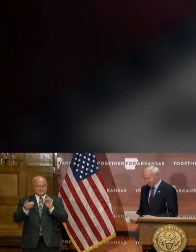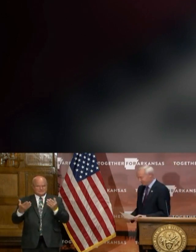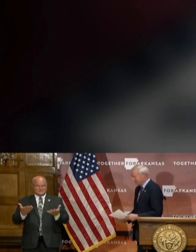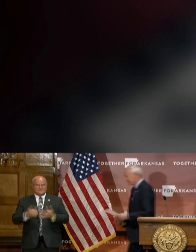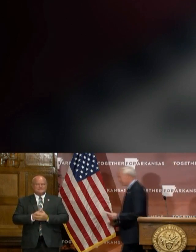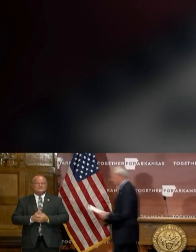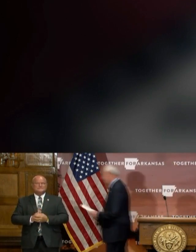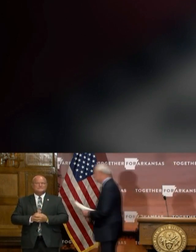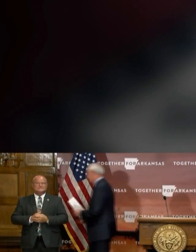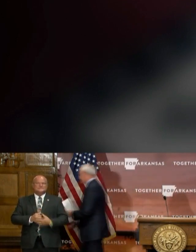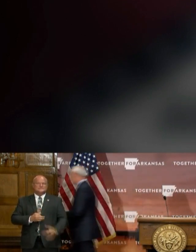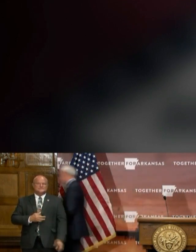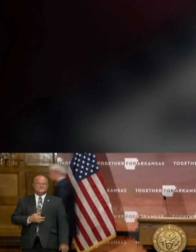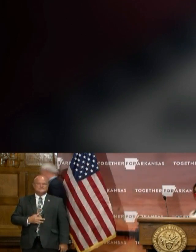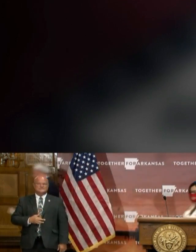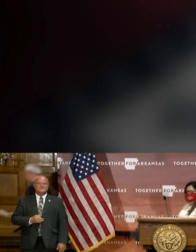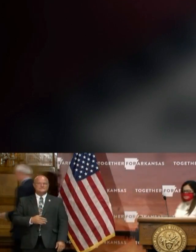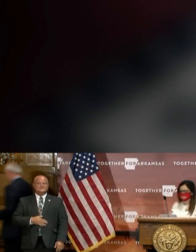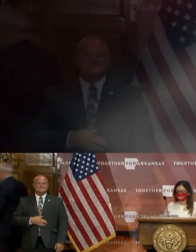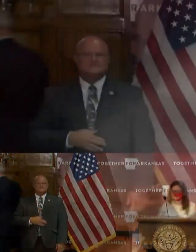comments.